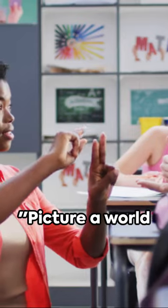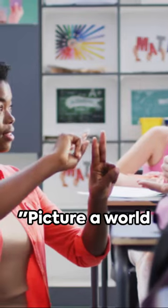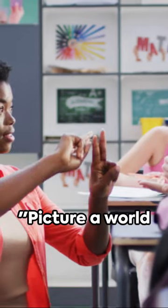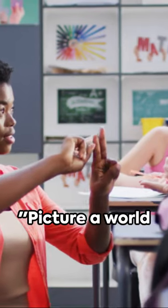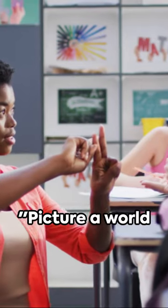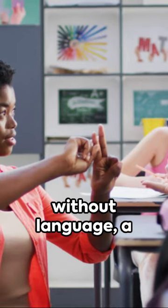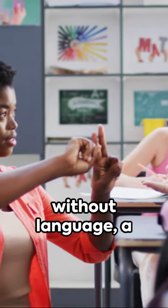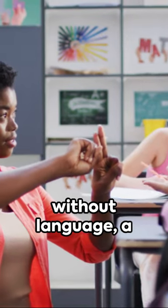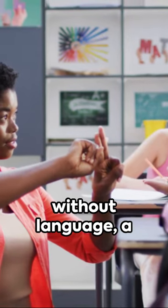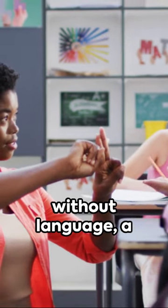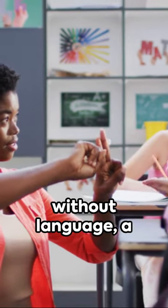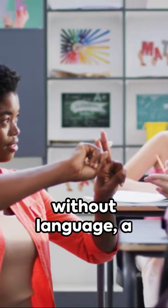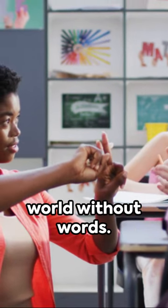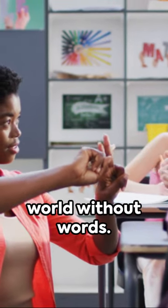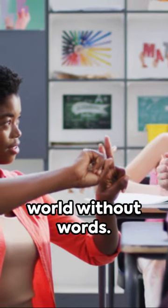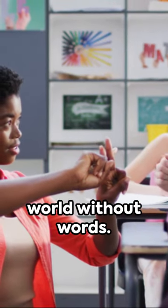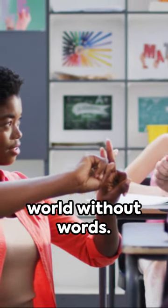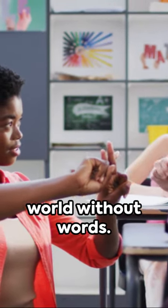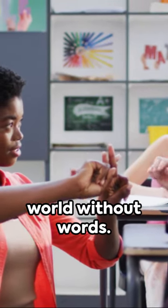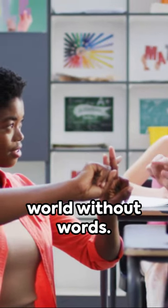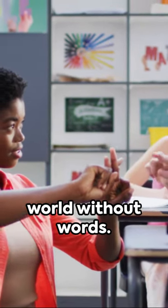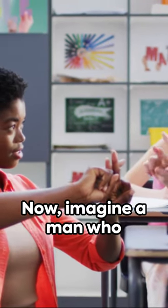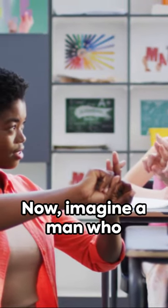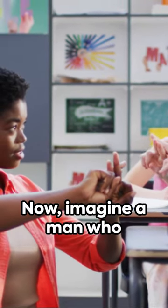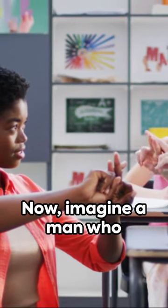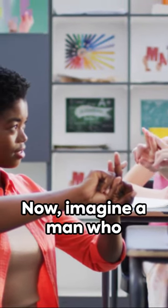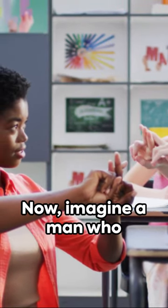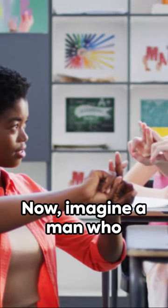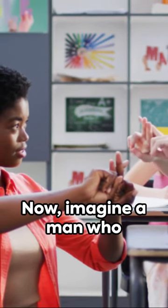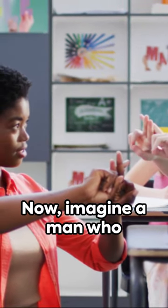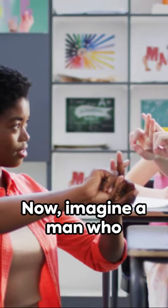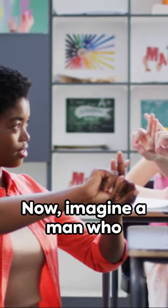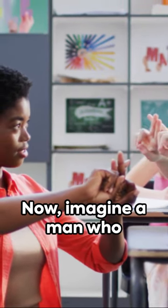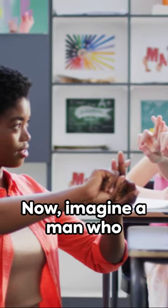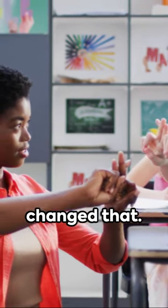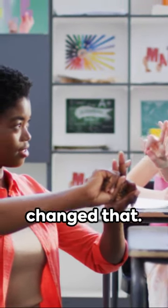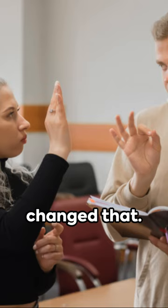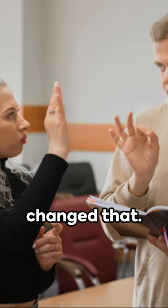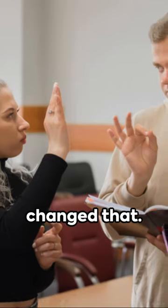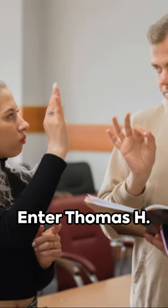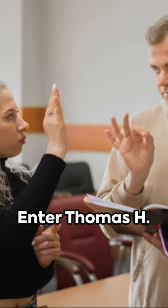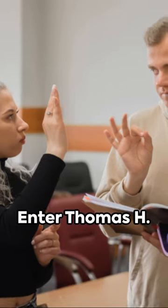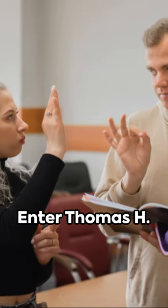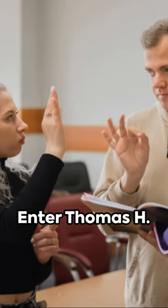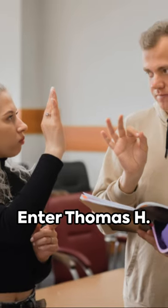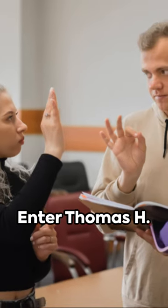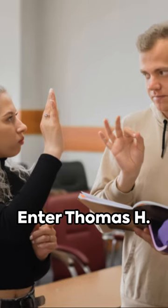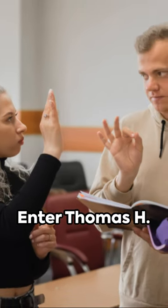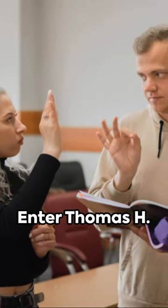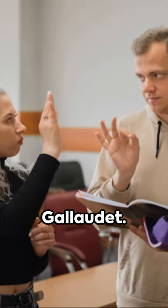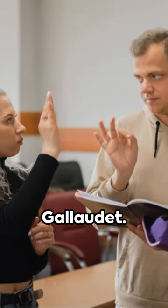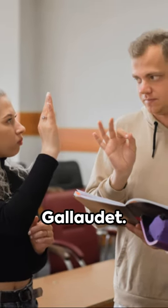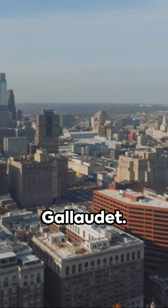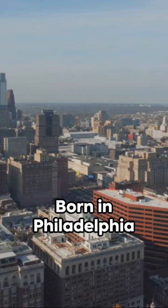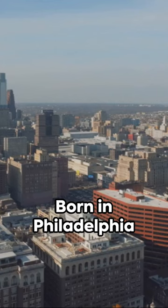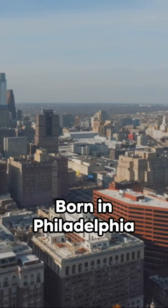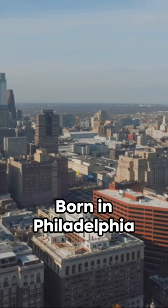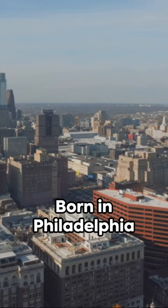Picture a world without language, a world without words. Now, imagine a man who changed that. Enter Thomas H. Gallaudet. Born